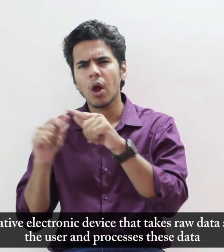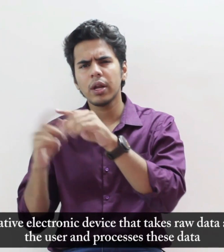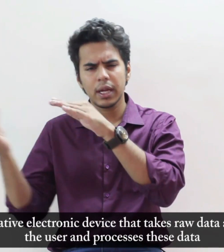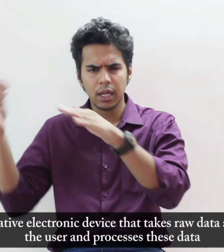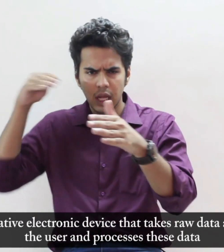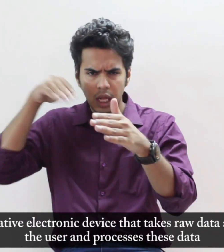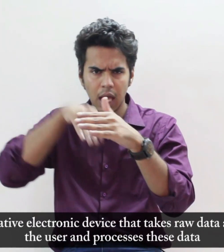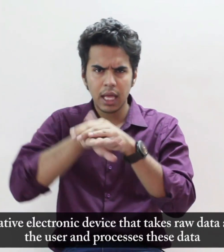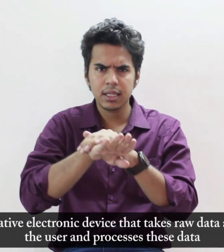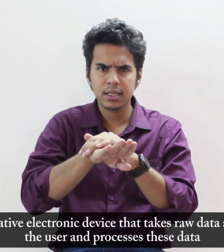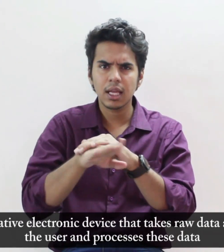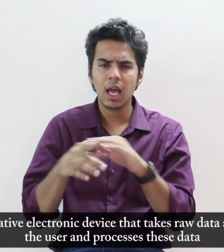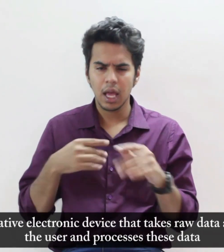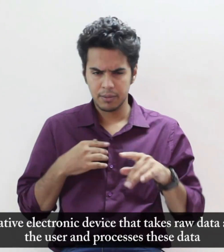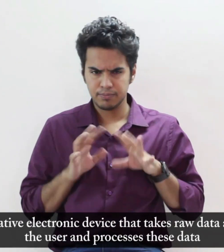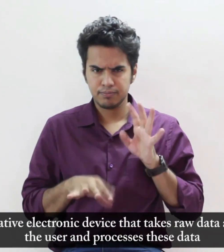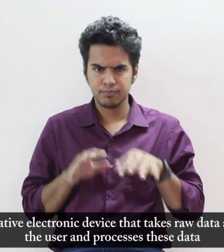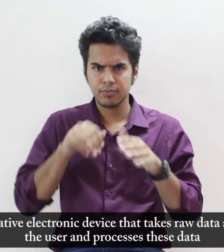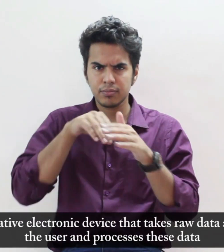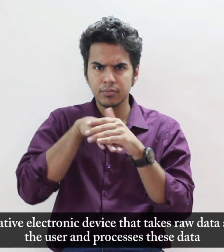the user and processes these data